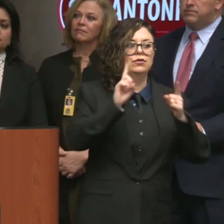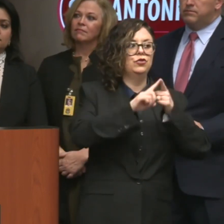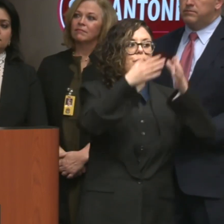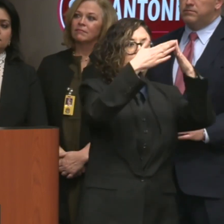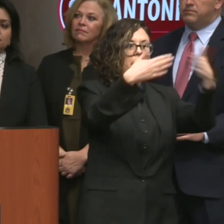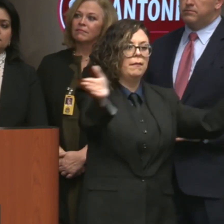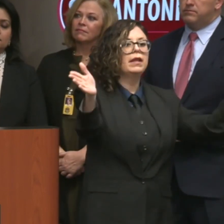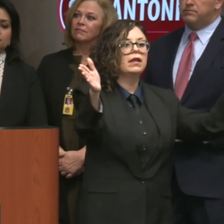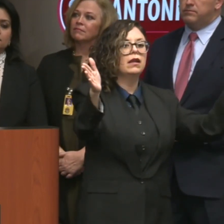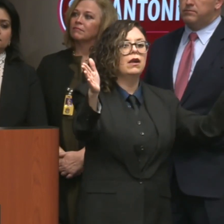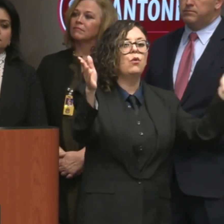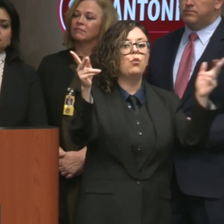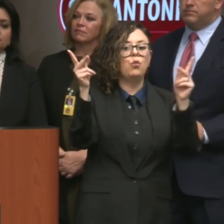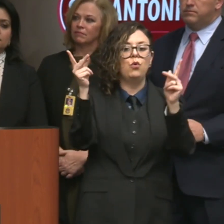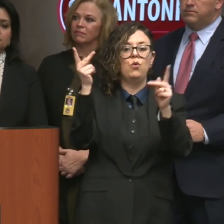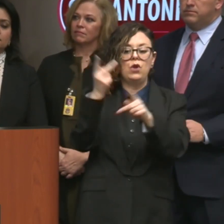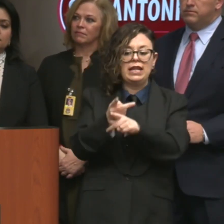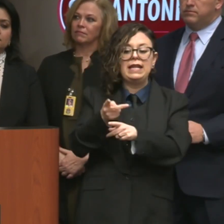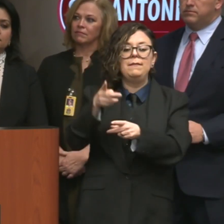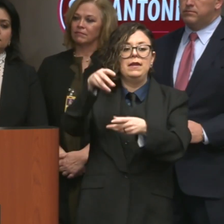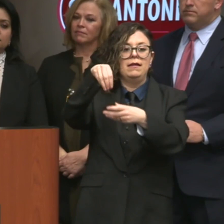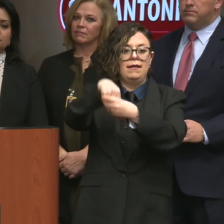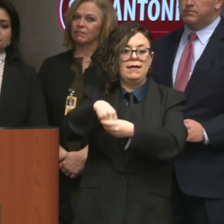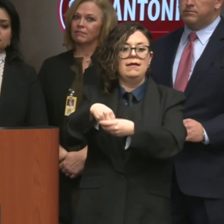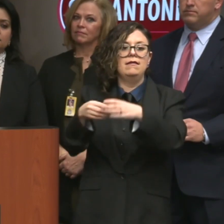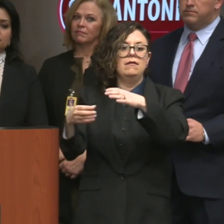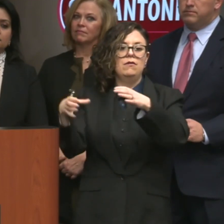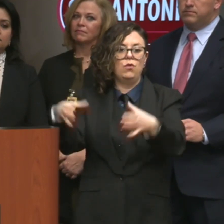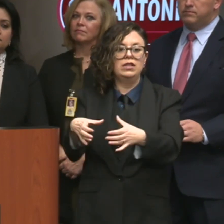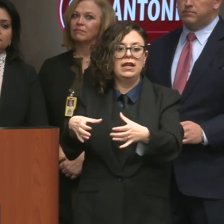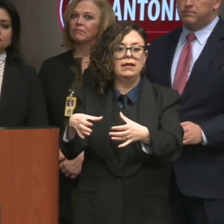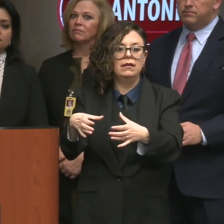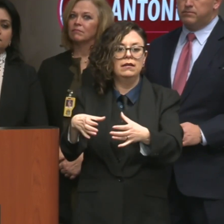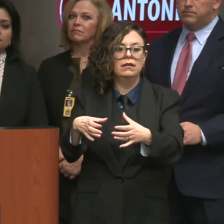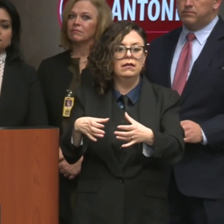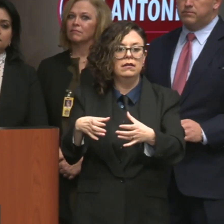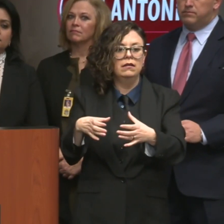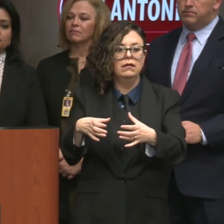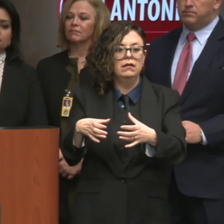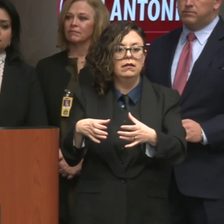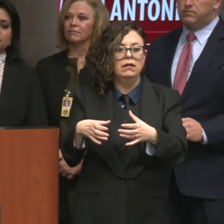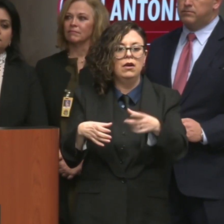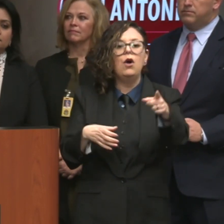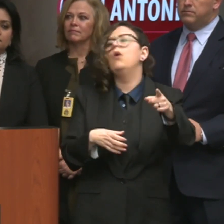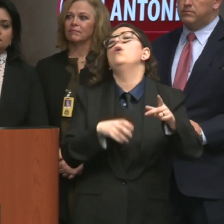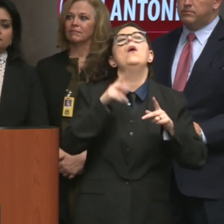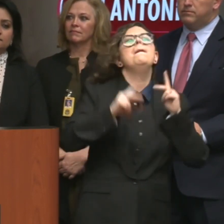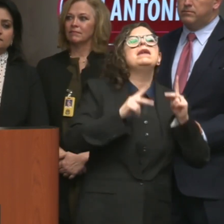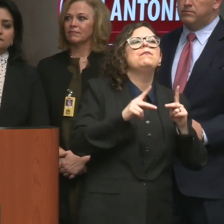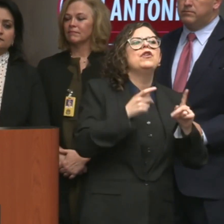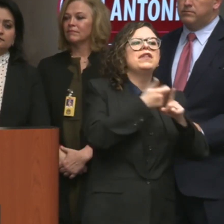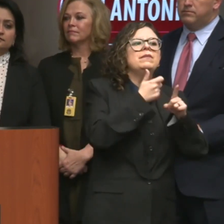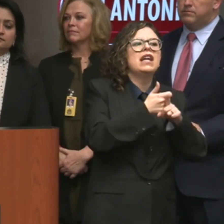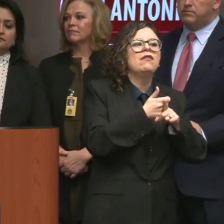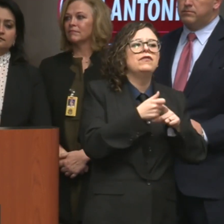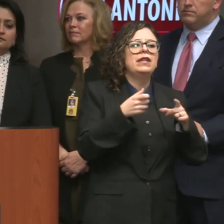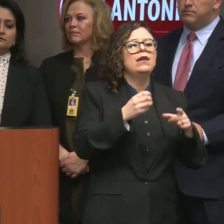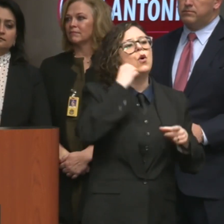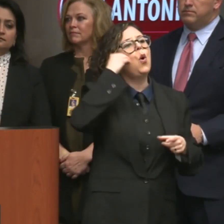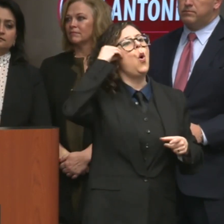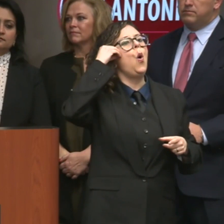when they're released, they no longer will pose a risk to their loved ones. I mean the people who are quarantined. The people